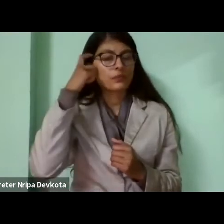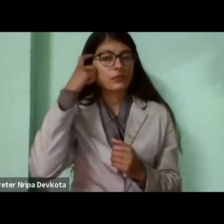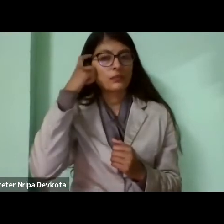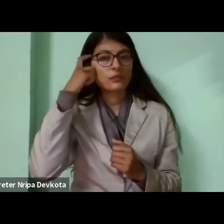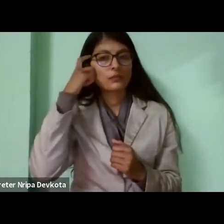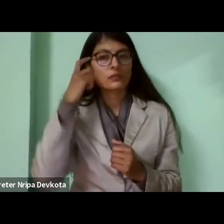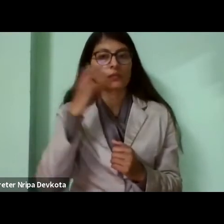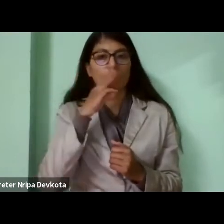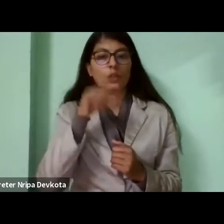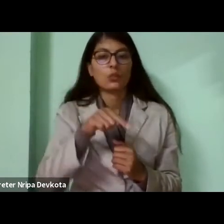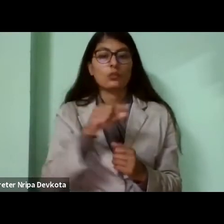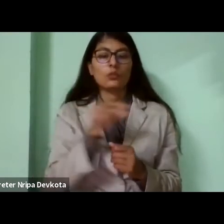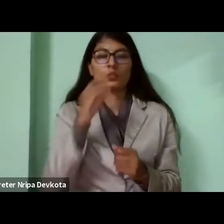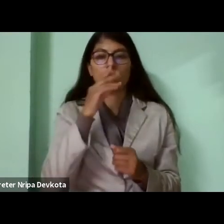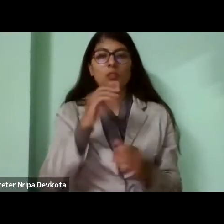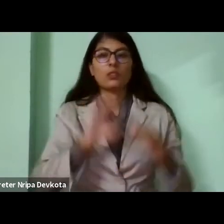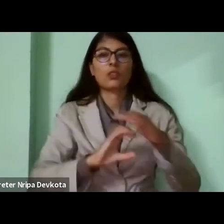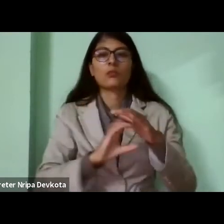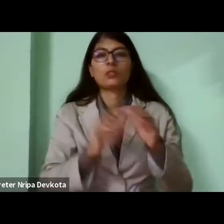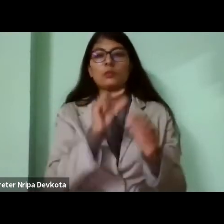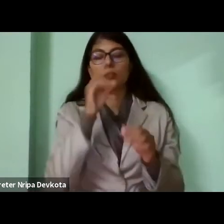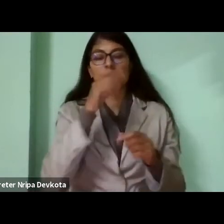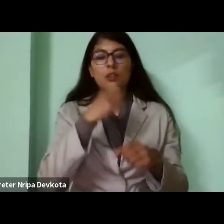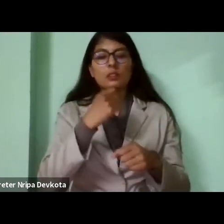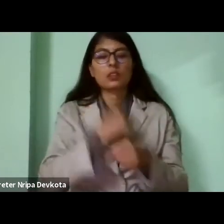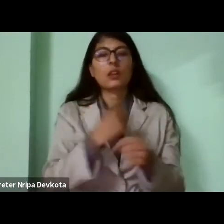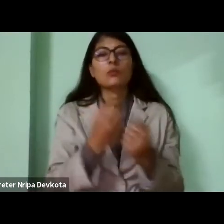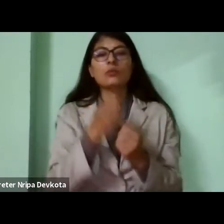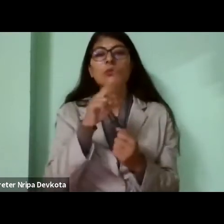needs to be done about the committee. Thank you very much.